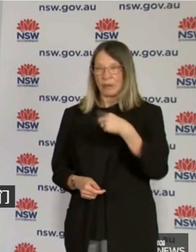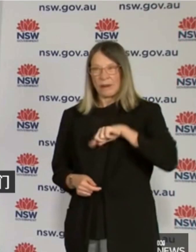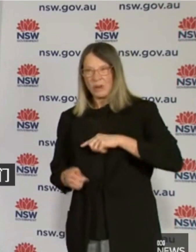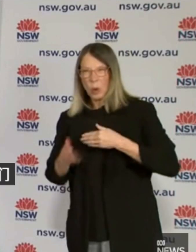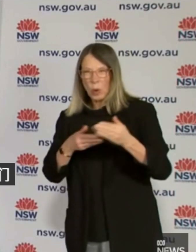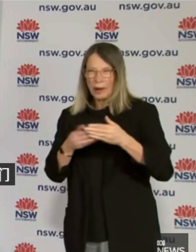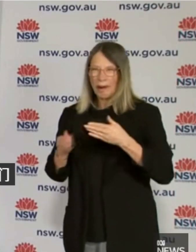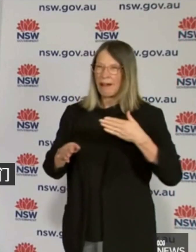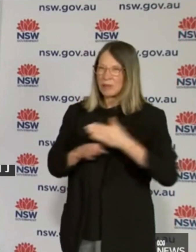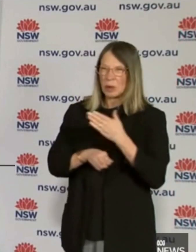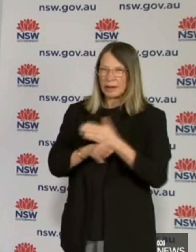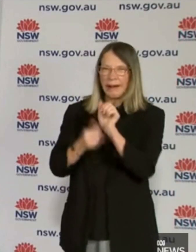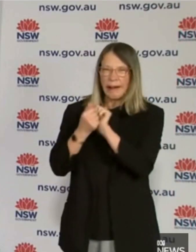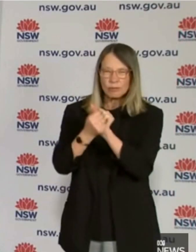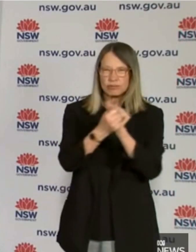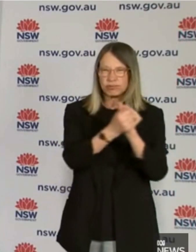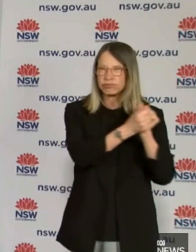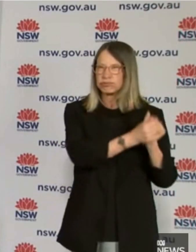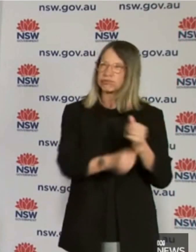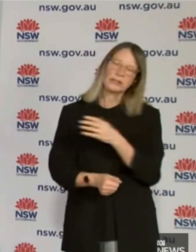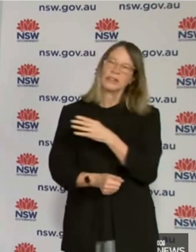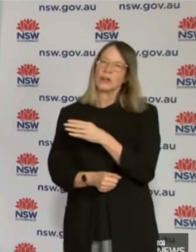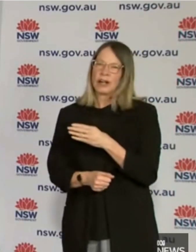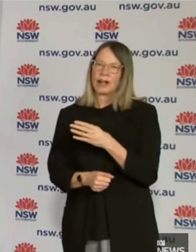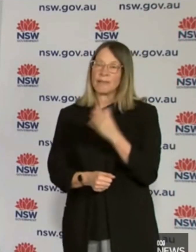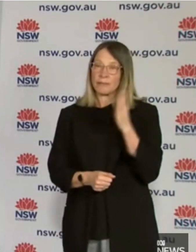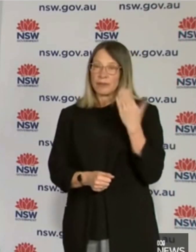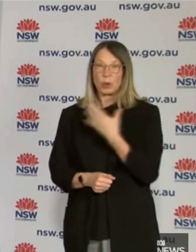where we've had Dr. Nii Nguyen from